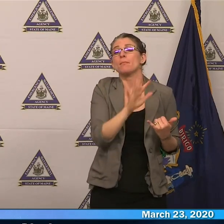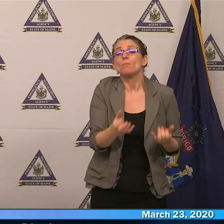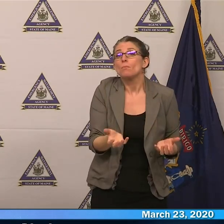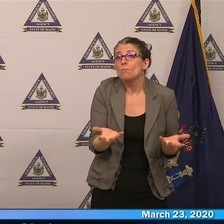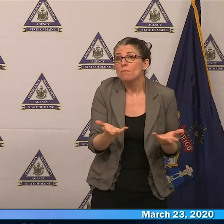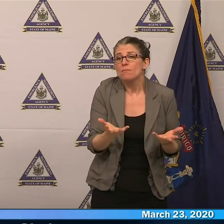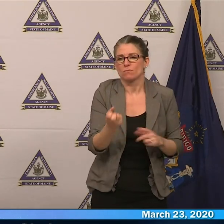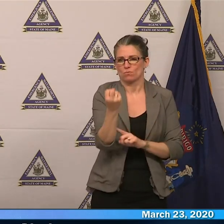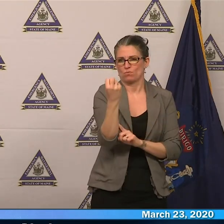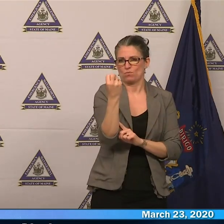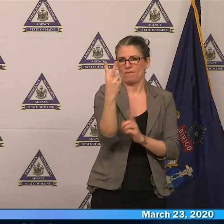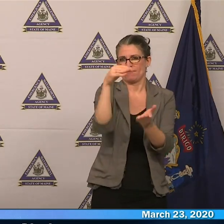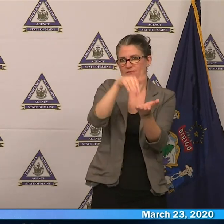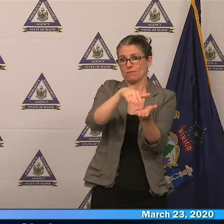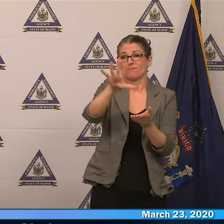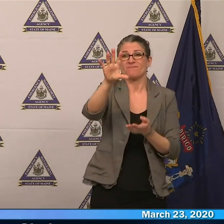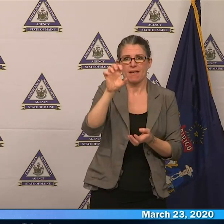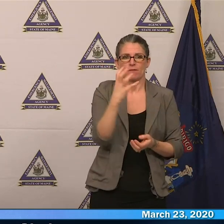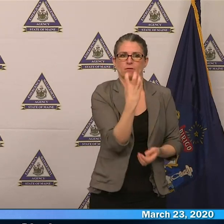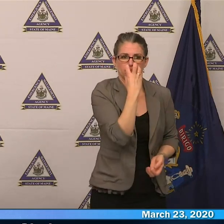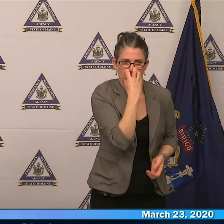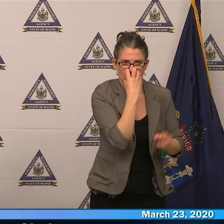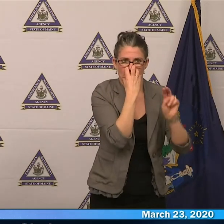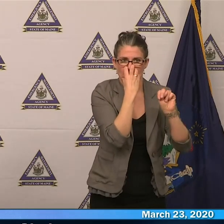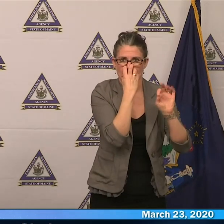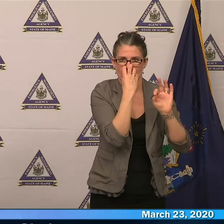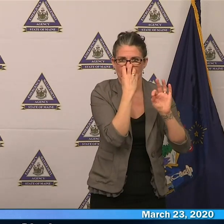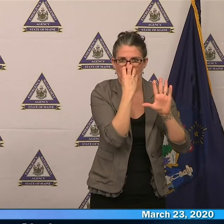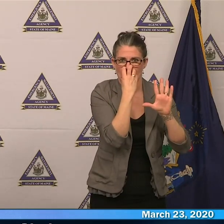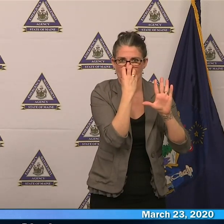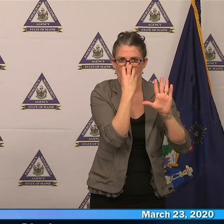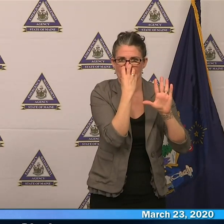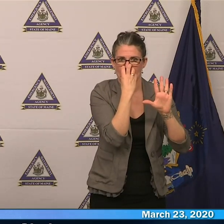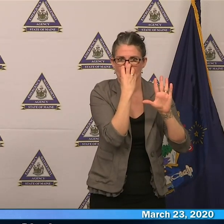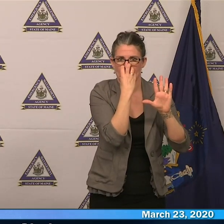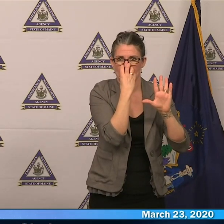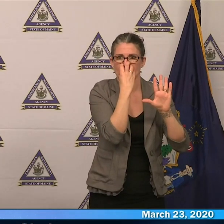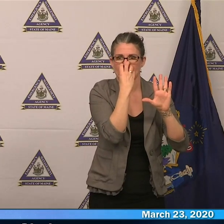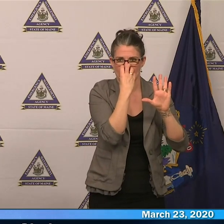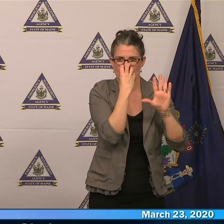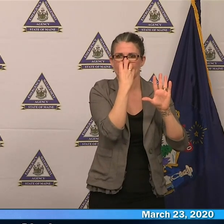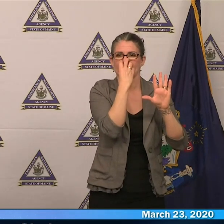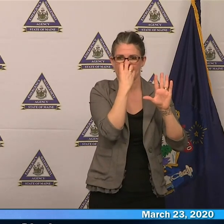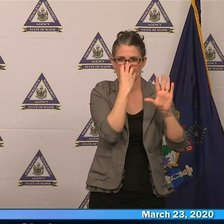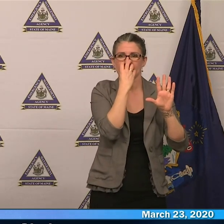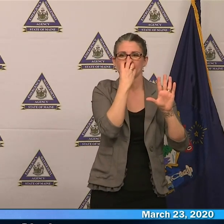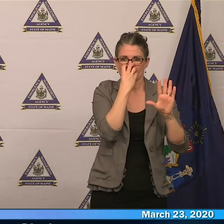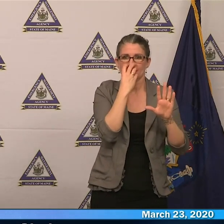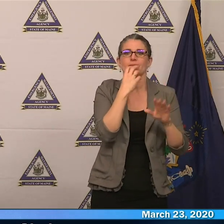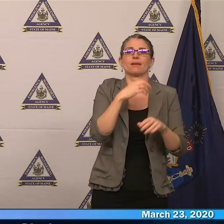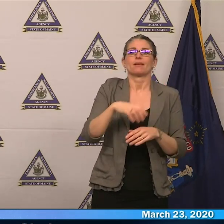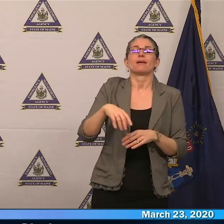12,800 N95 masks, over 30,000 procedure masks,